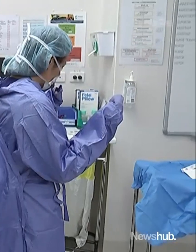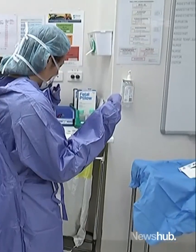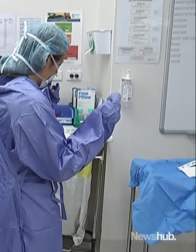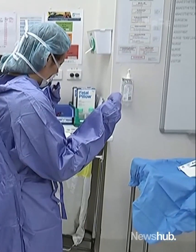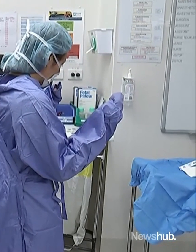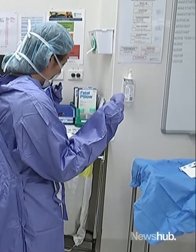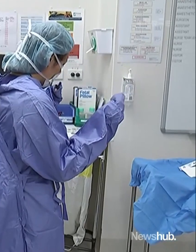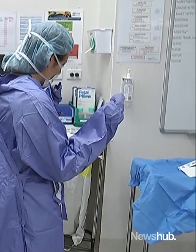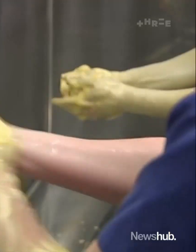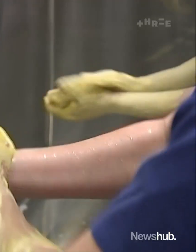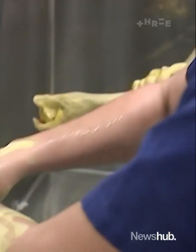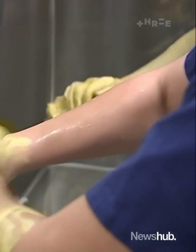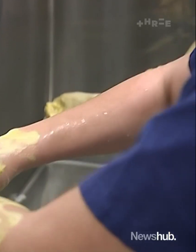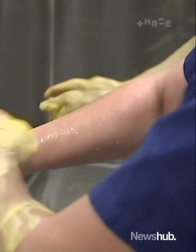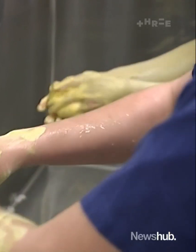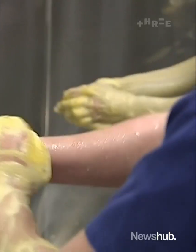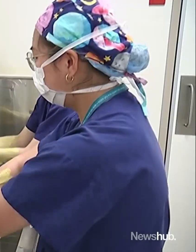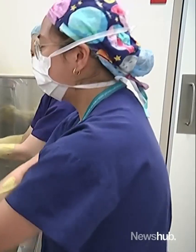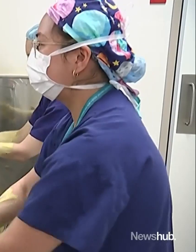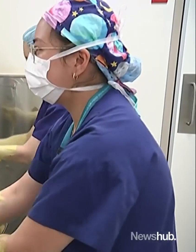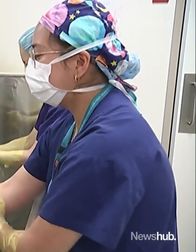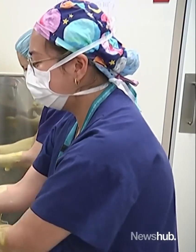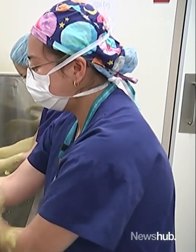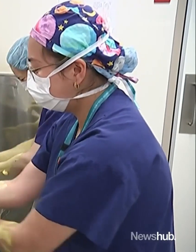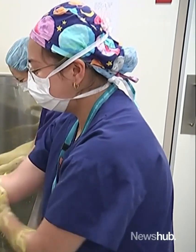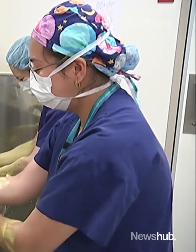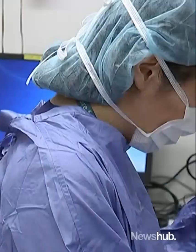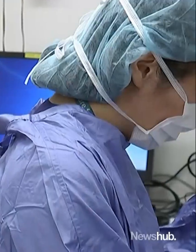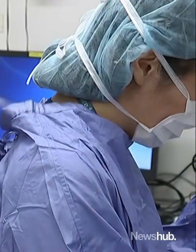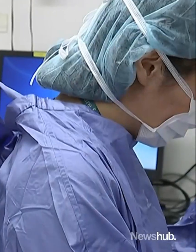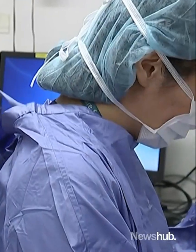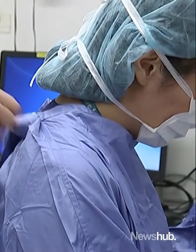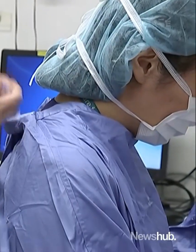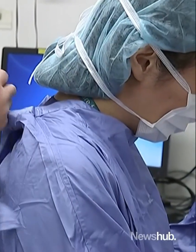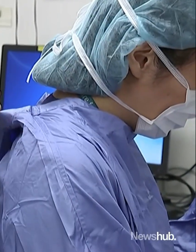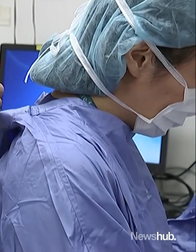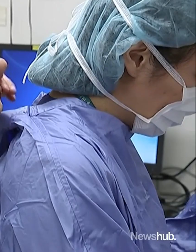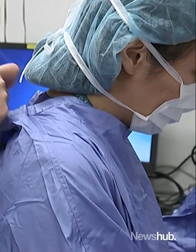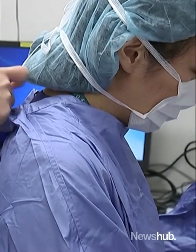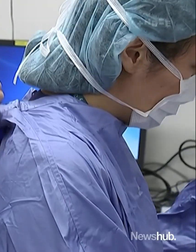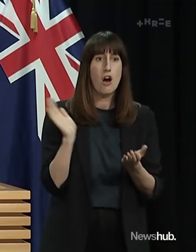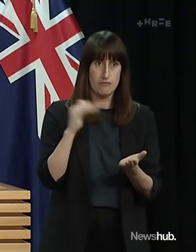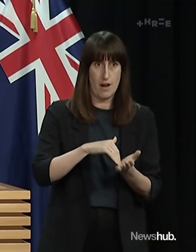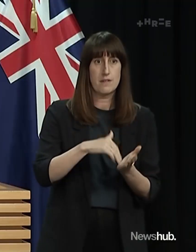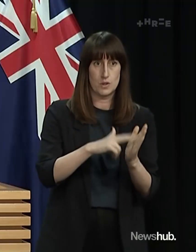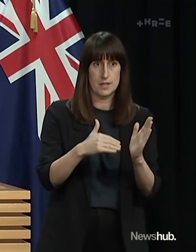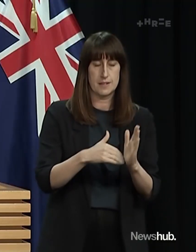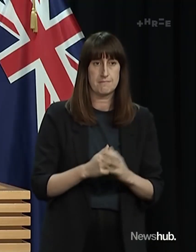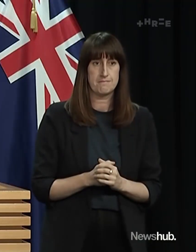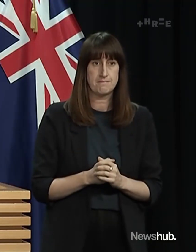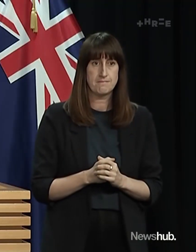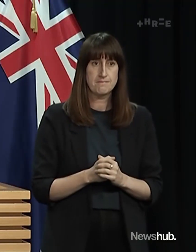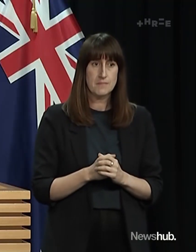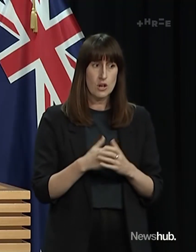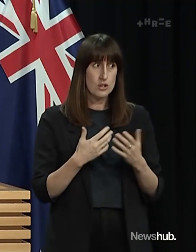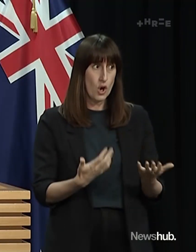single health role on the immigration green list. Everyone from dentists to counsellors will be given automatic New Zealand residency. A strong signal to health